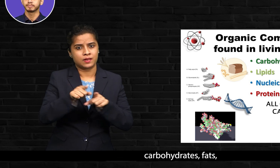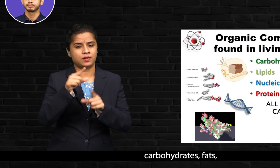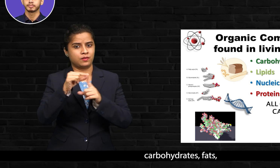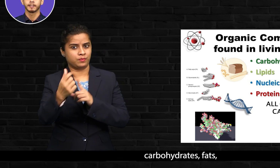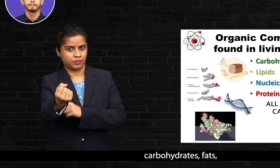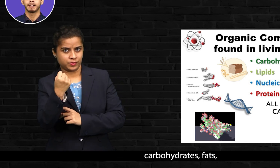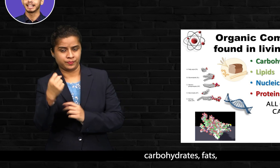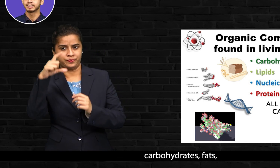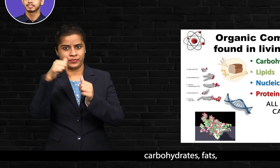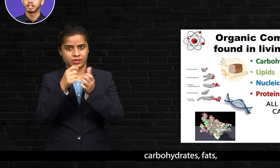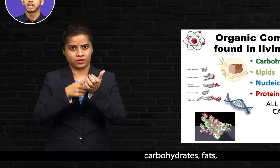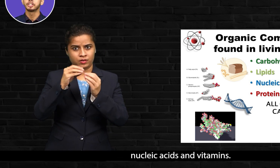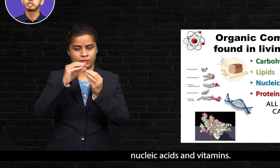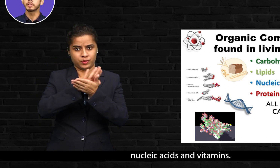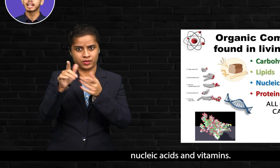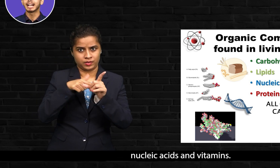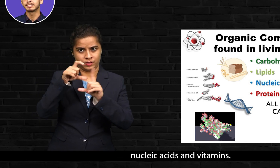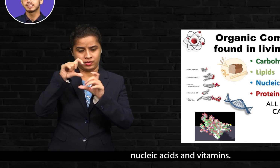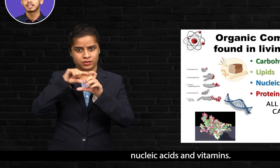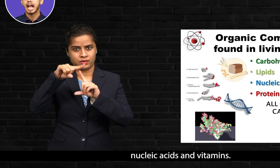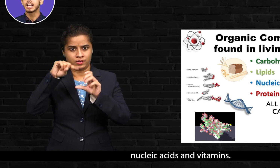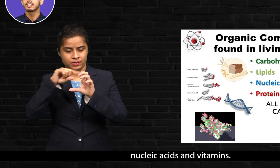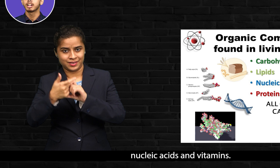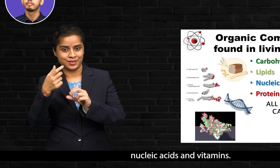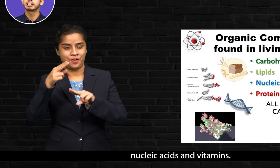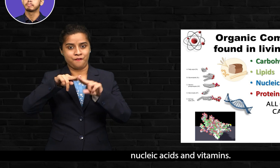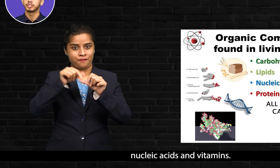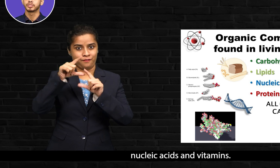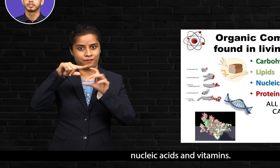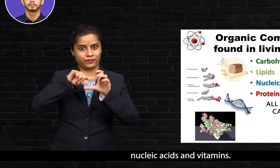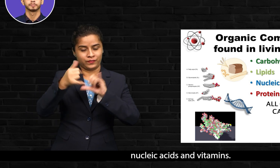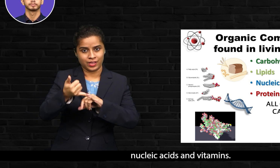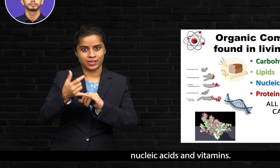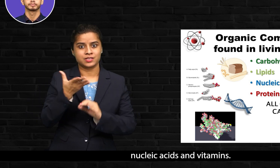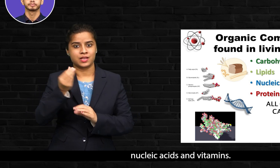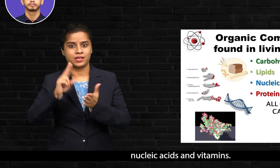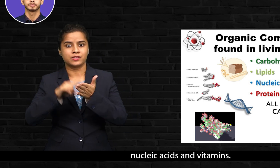carbohydrates, fats, nucleic acids, and vitamins.